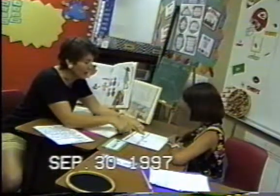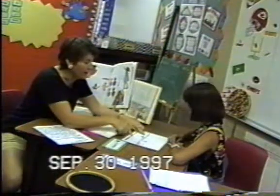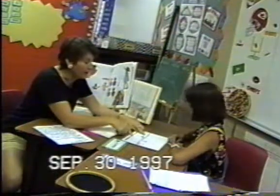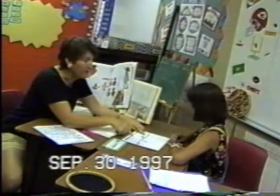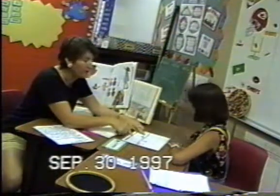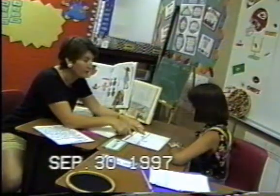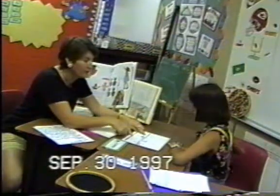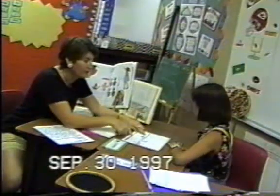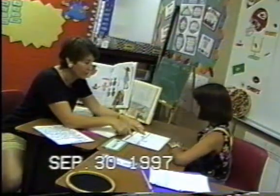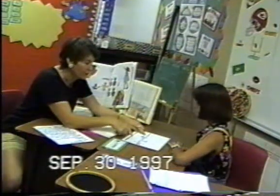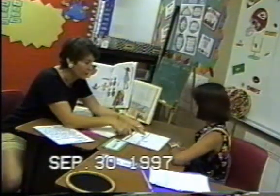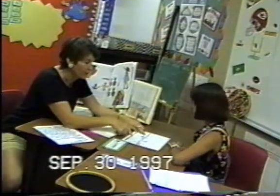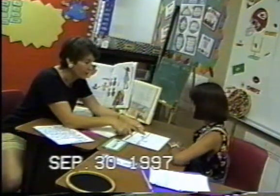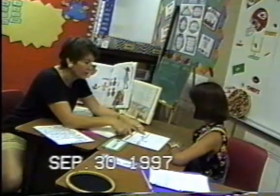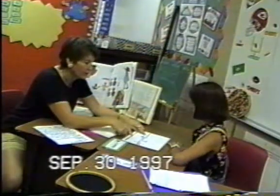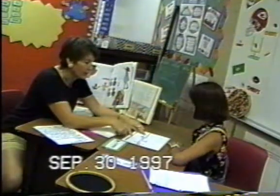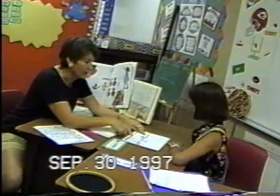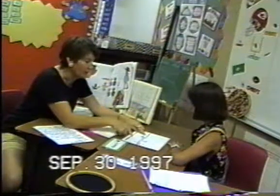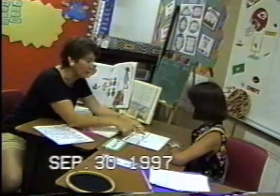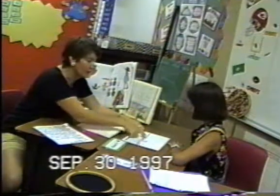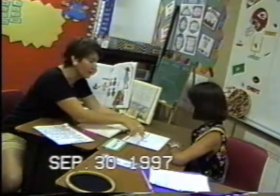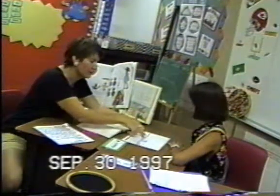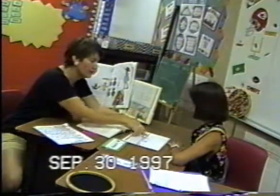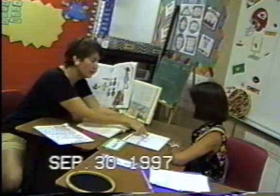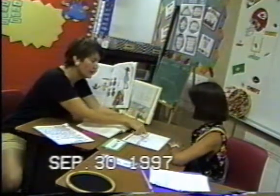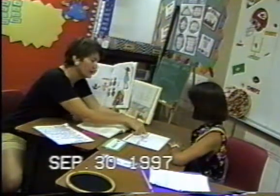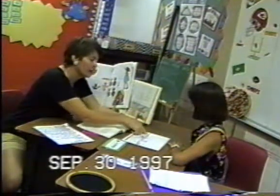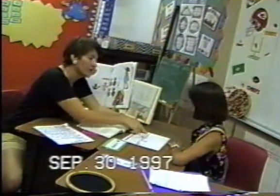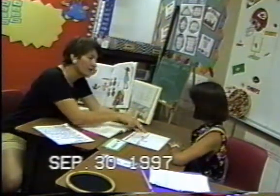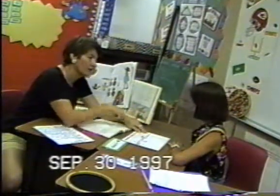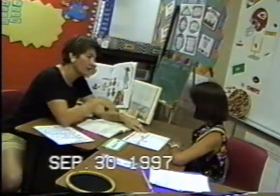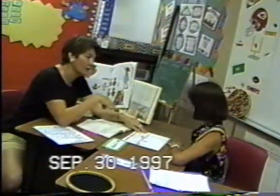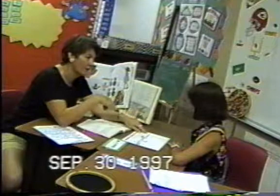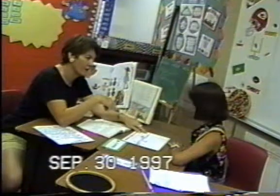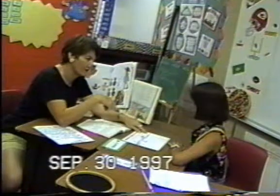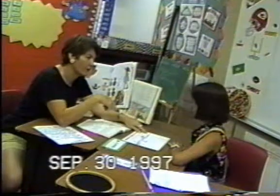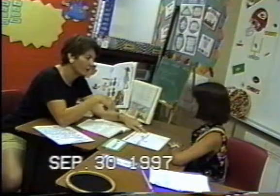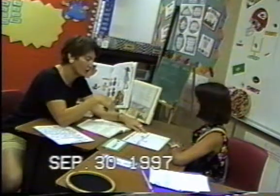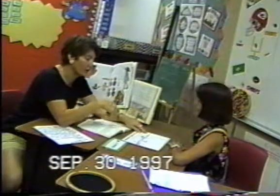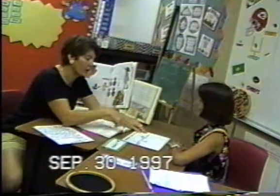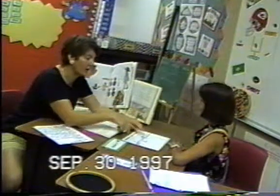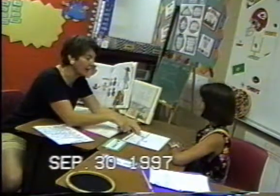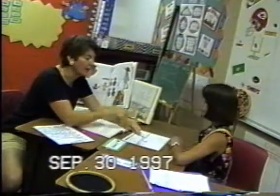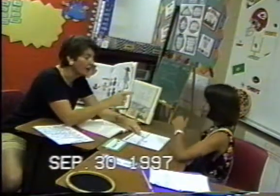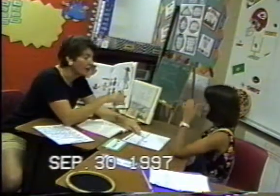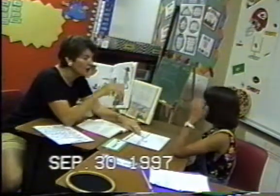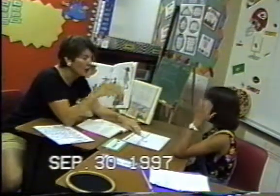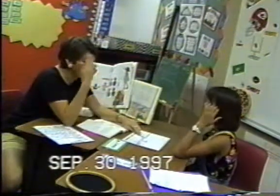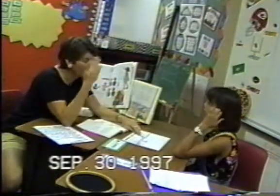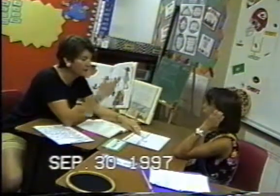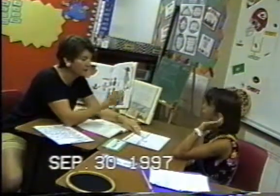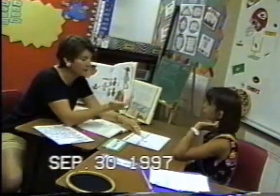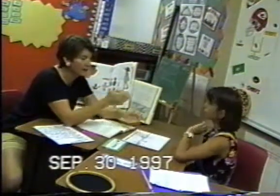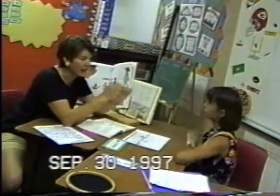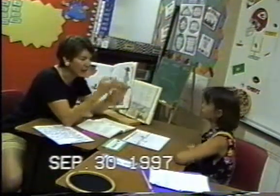and then, Then okay, cells go to where go to the brain. And you know, something